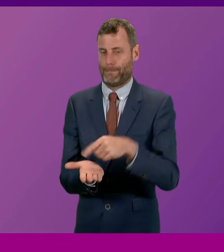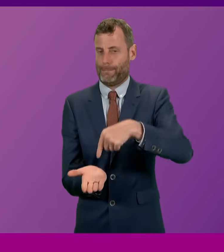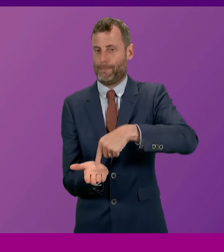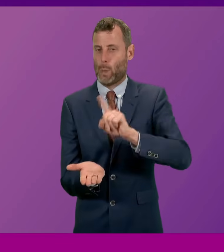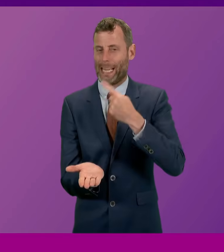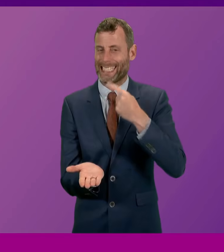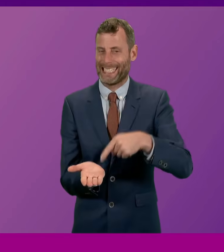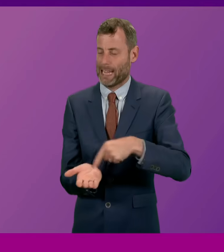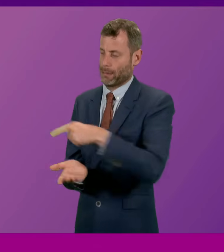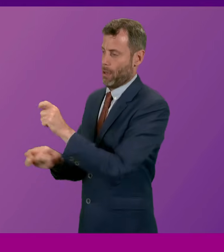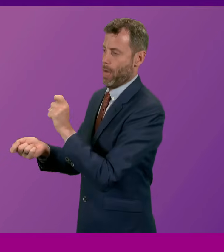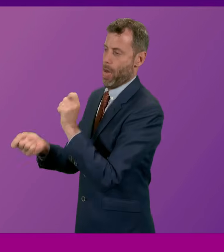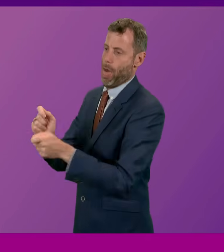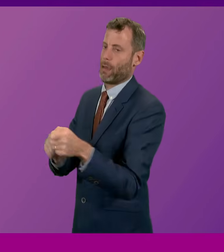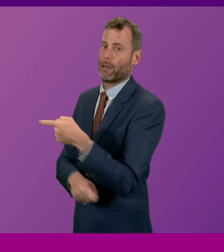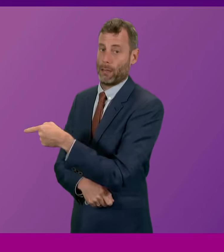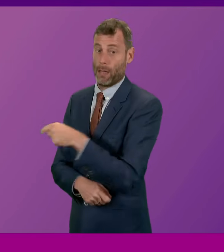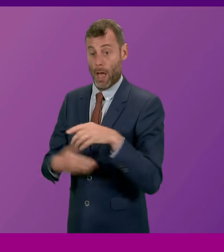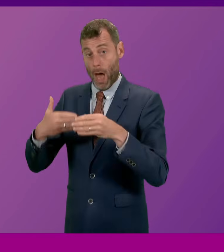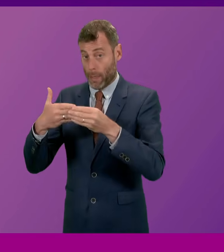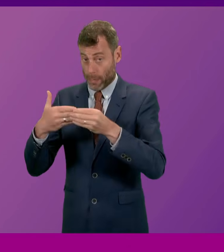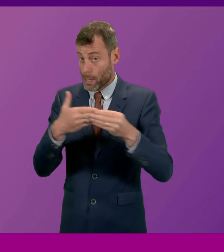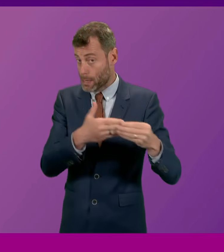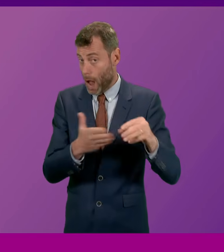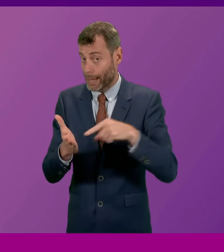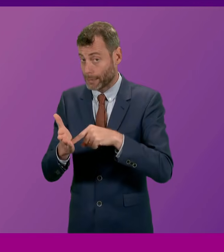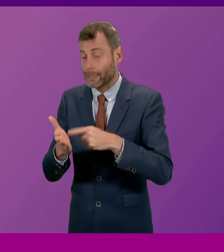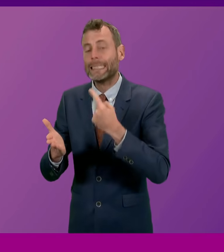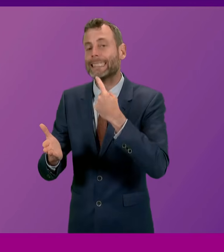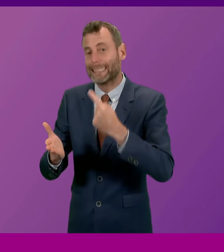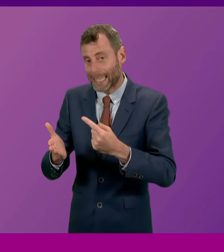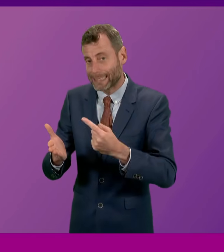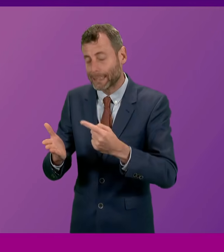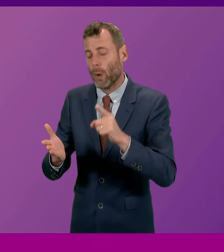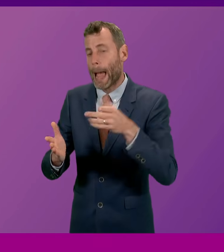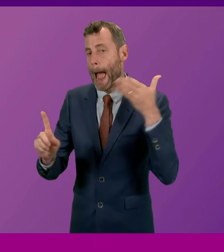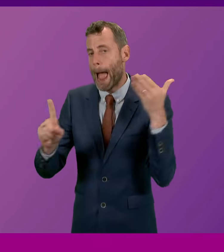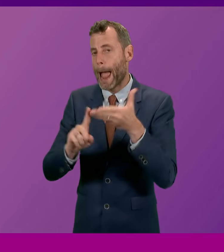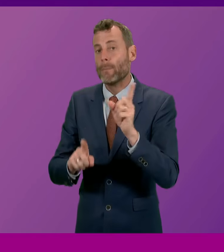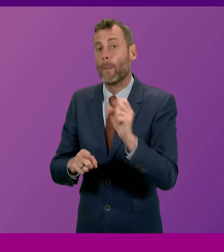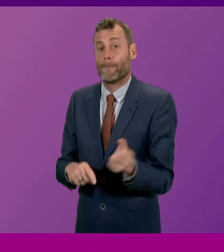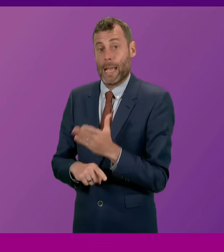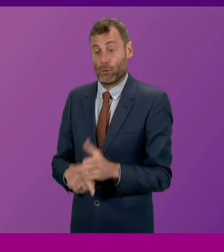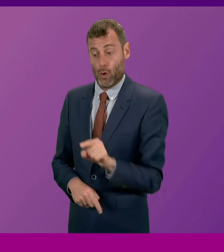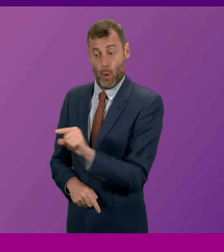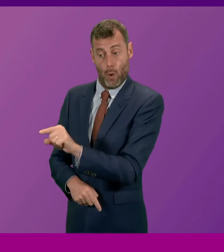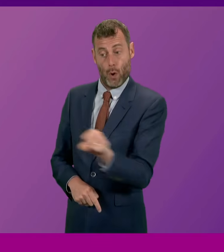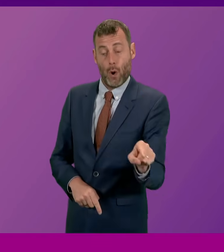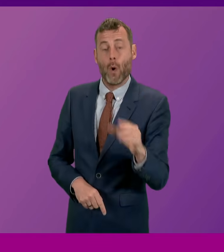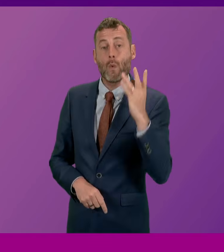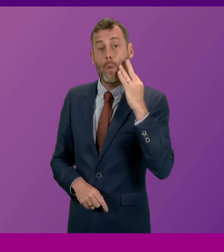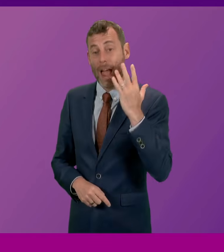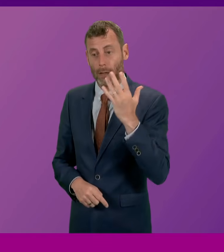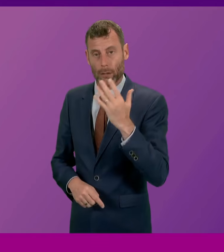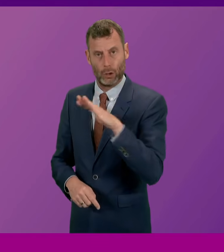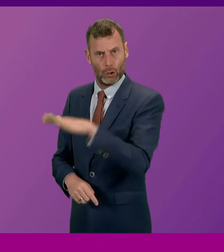actually there. And what the guidance is trying to do is to ensure that situations where there